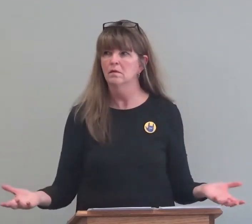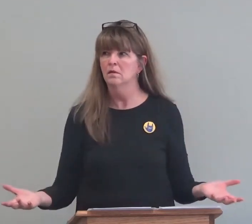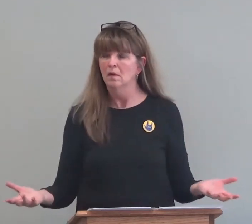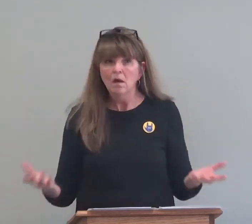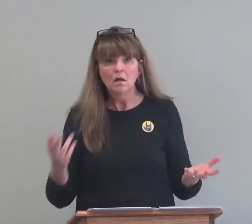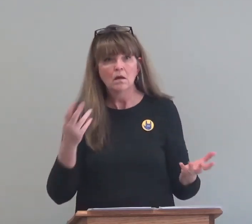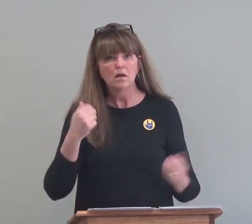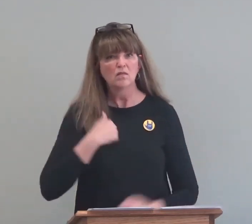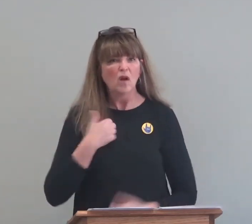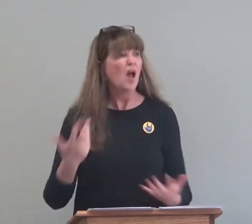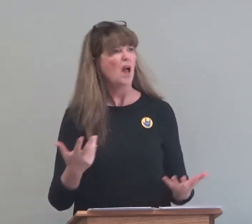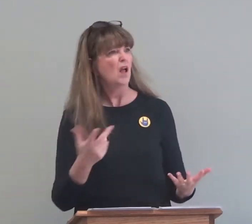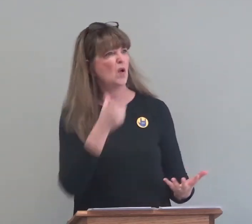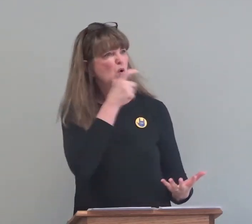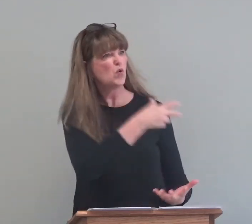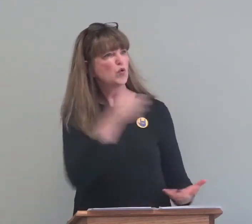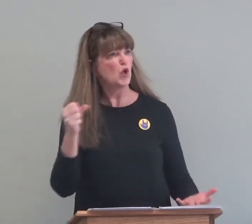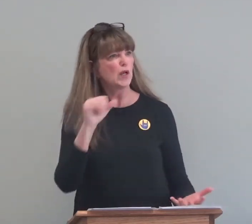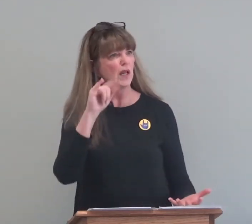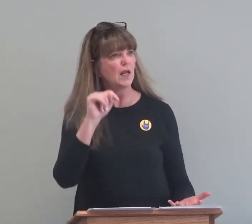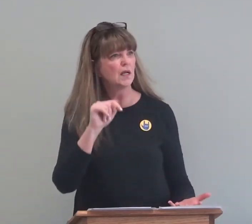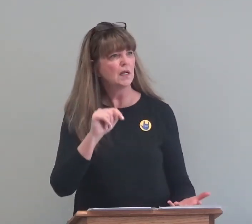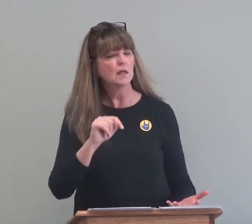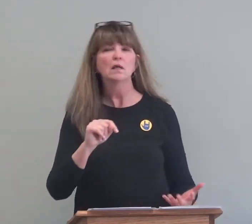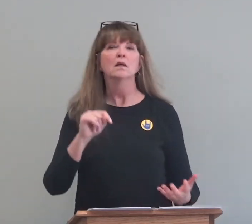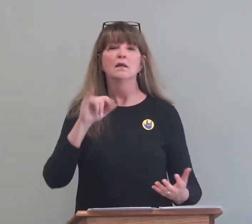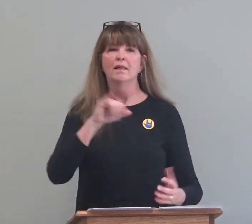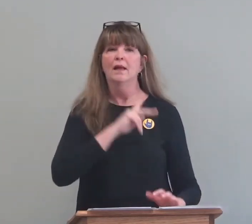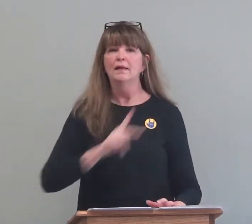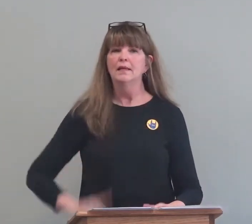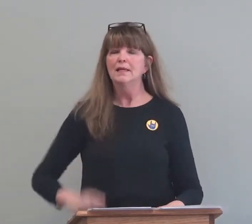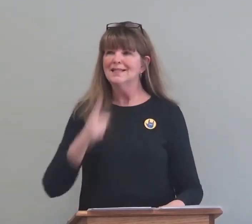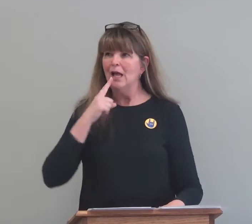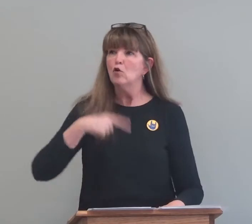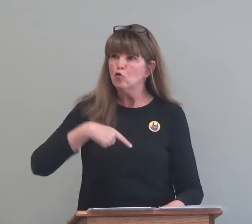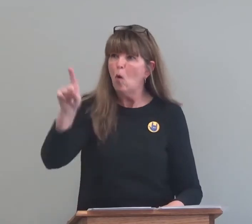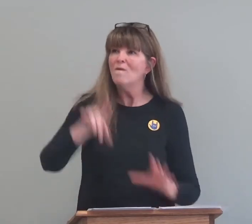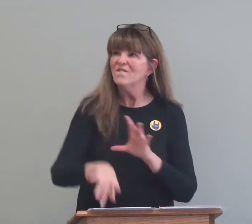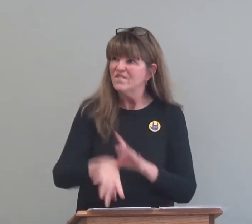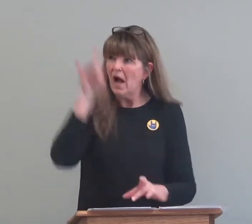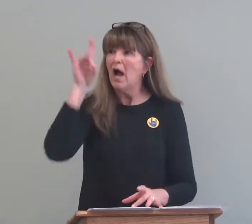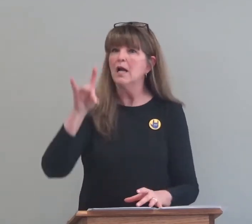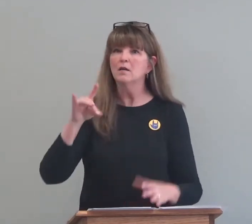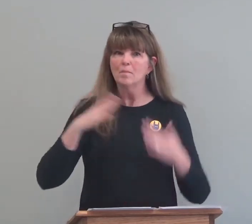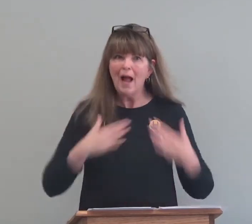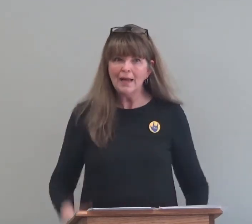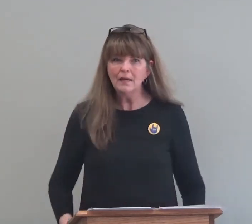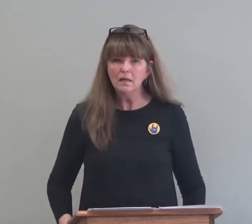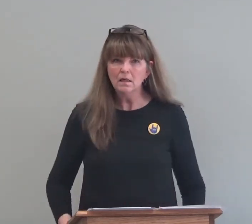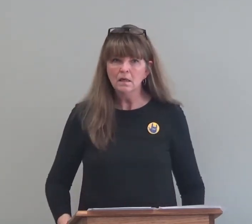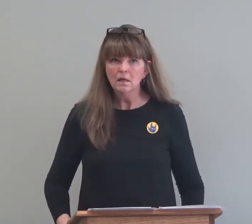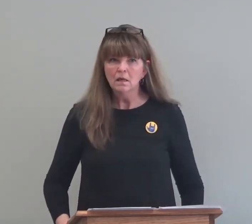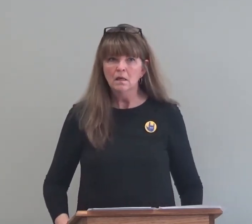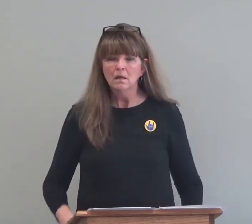and said, the body's gone. And the soldier said, well, who took it? And the king said, well, go find out. Go find the